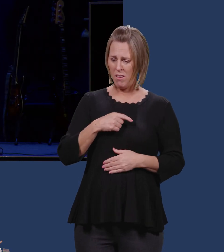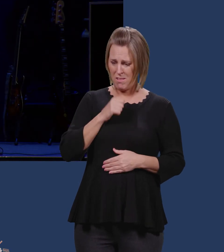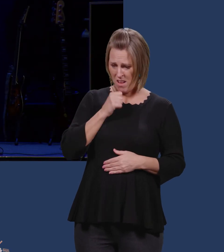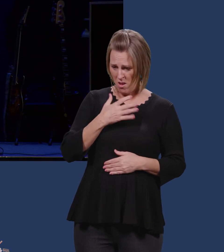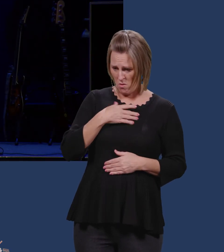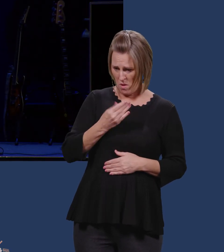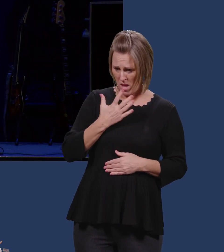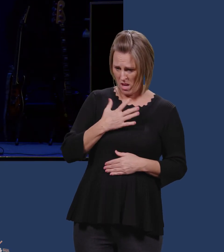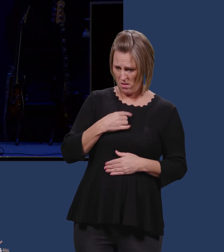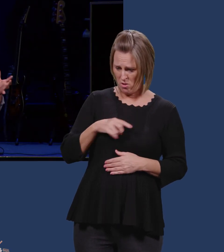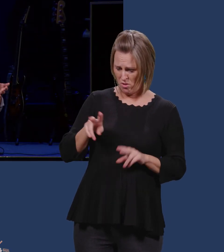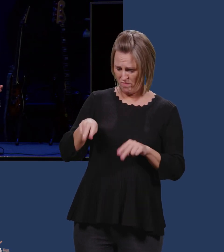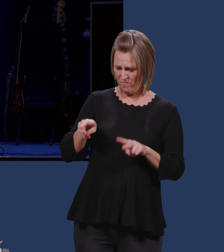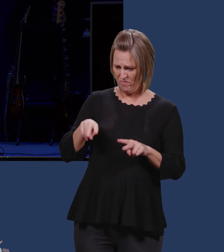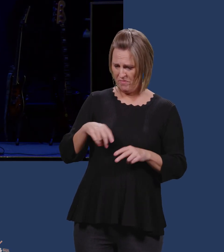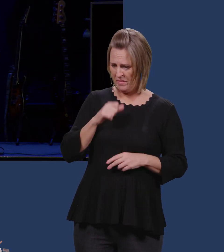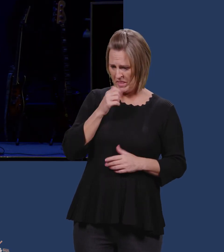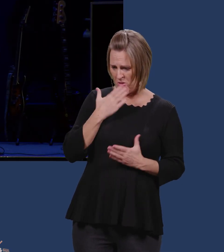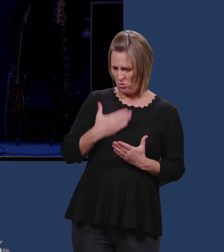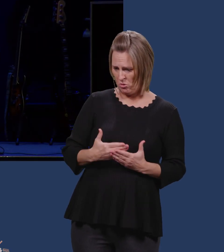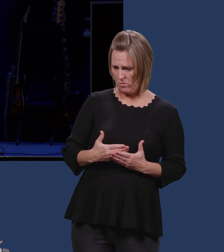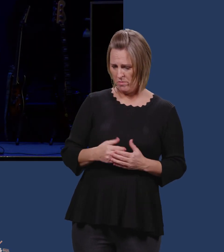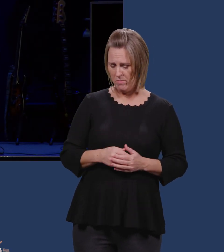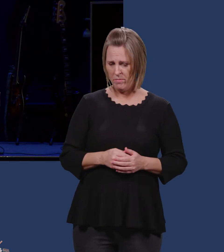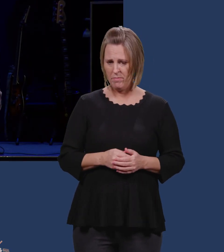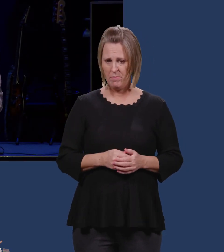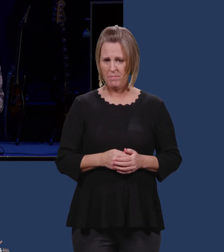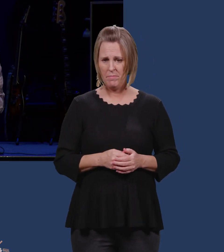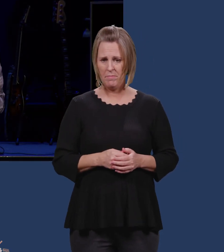Not everybody's saying that. I get it.